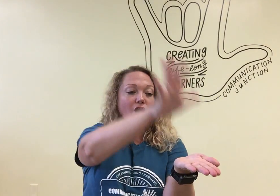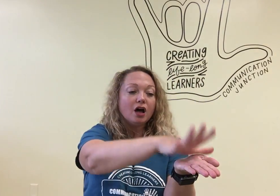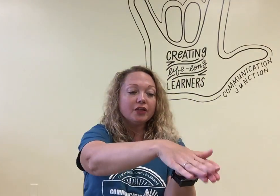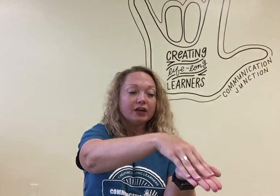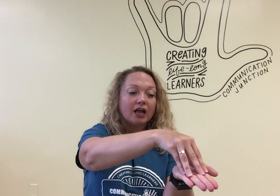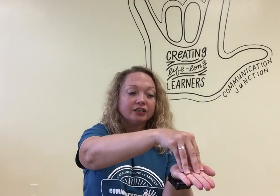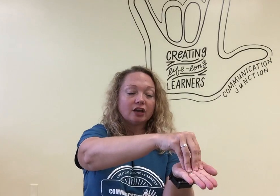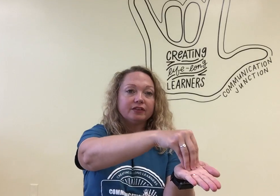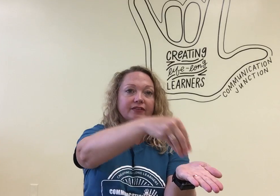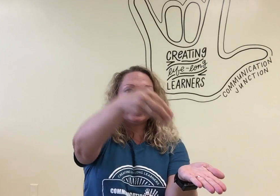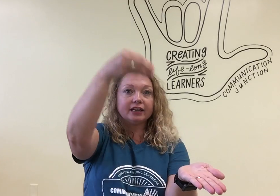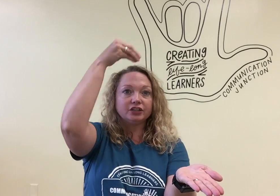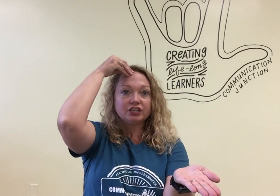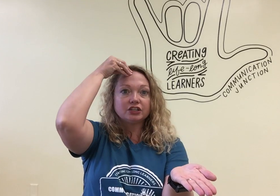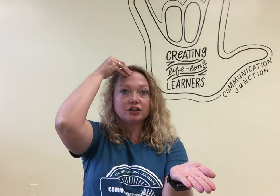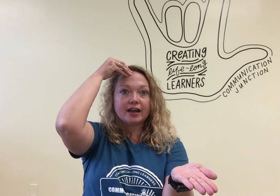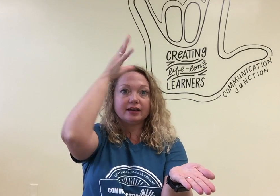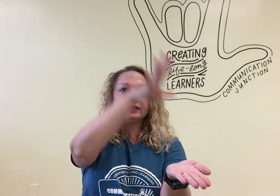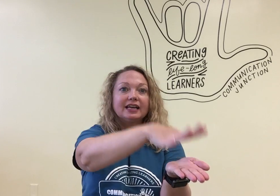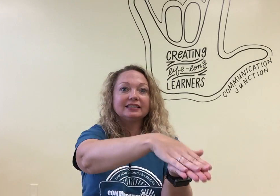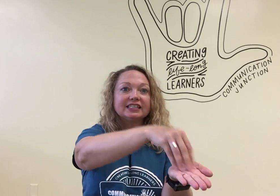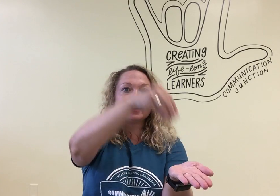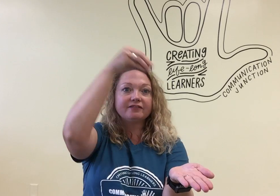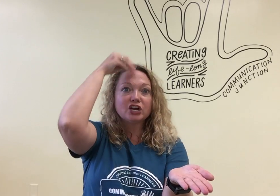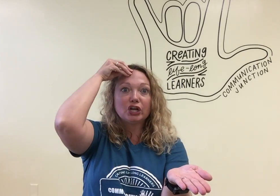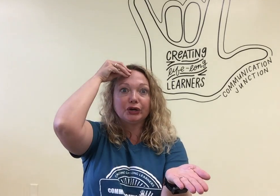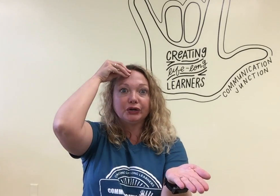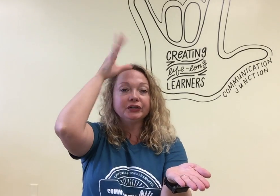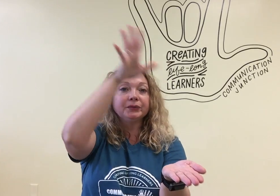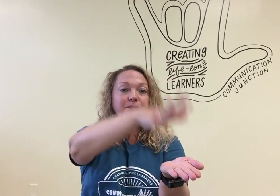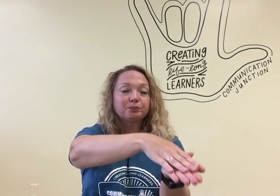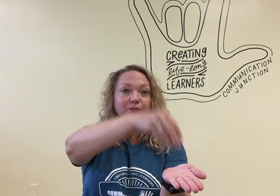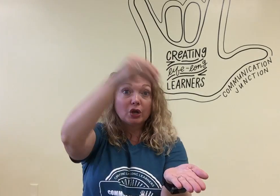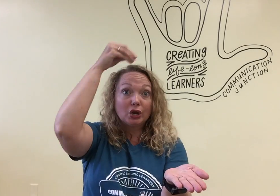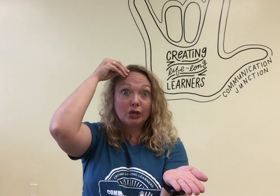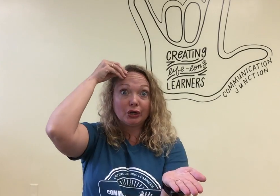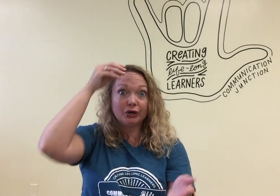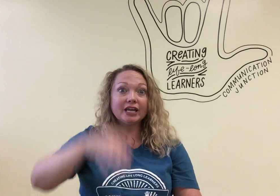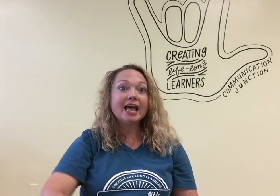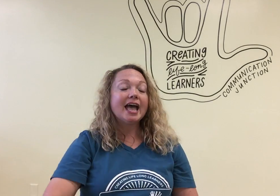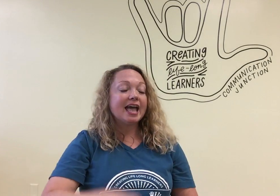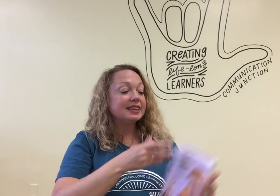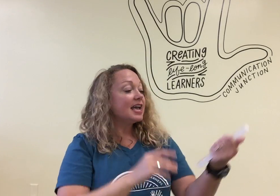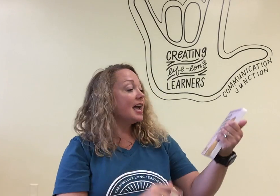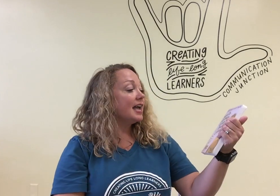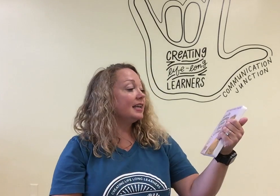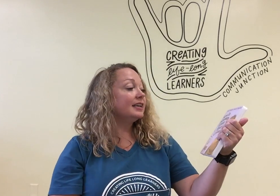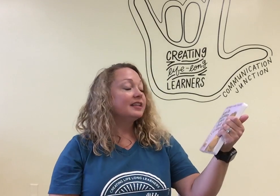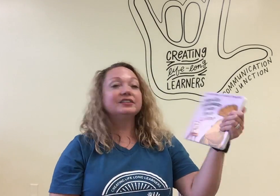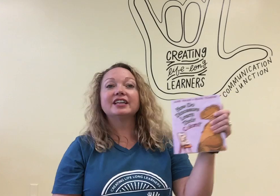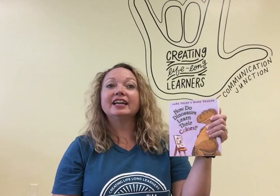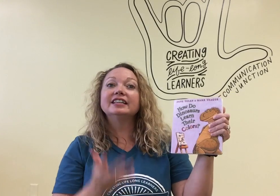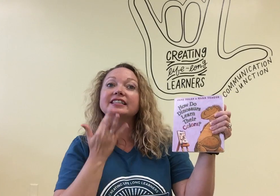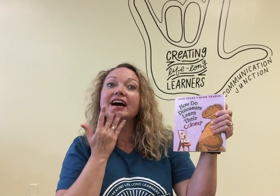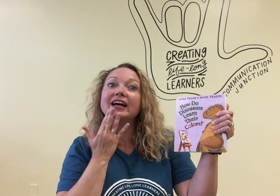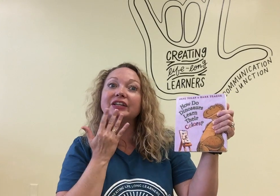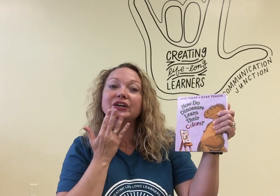all the knowledge off the flat hand and you stick it to your head. That is the sign for learn. Learn. And then their sign is